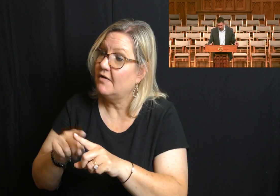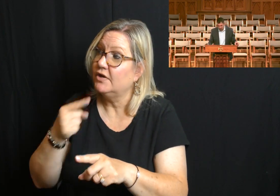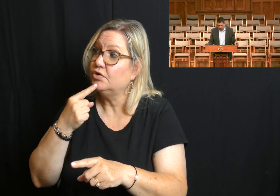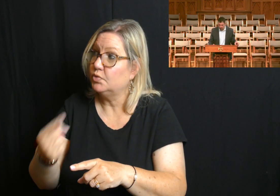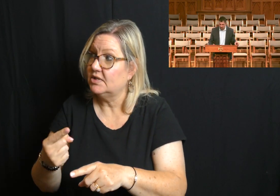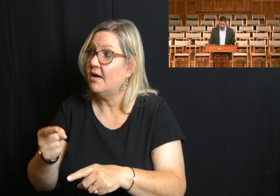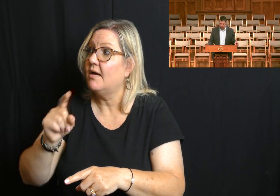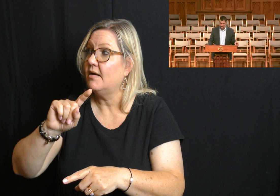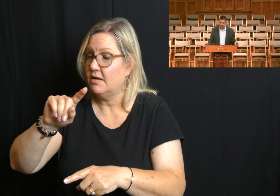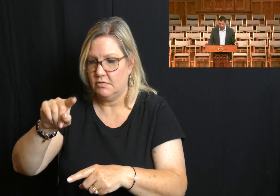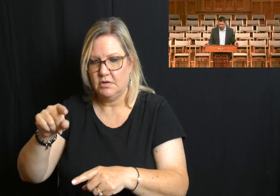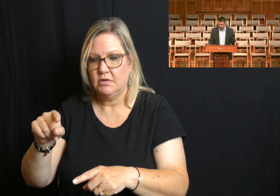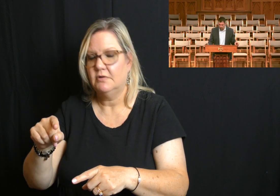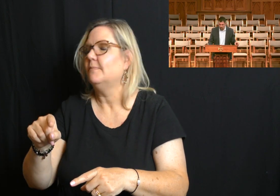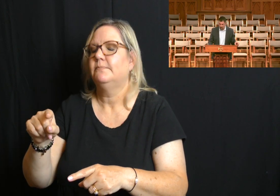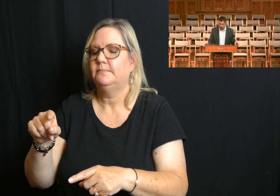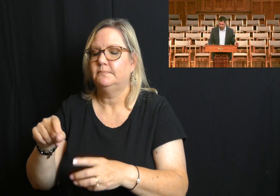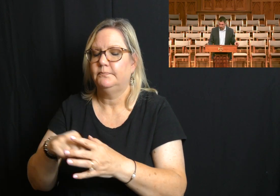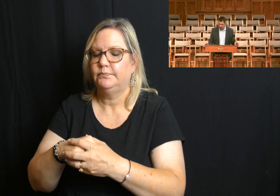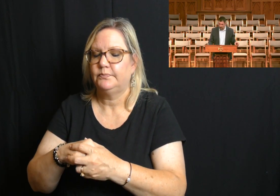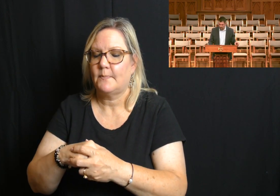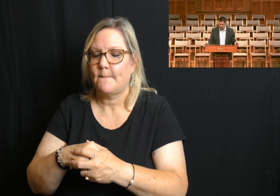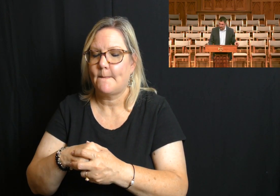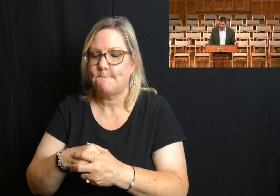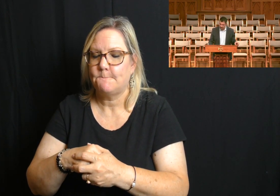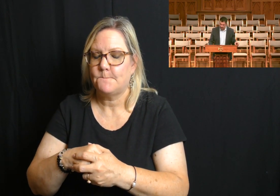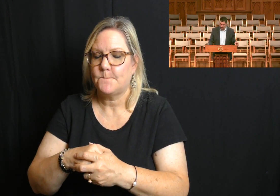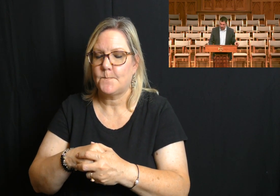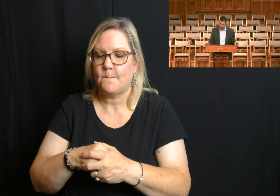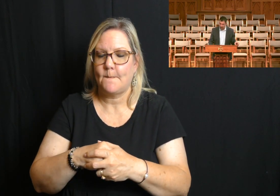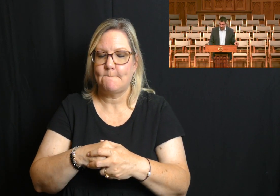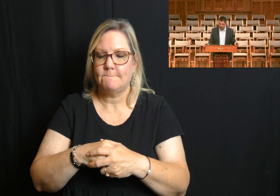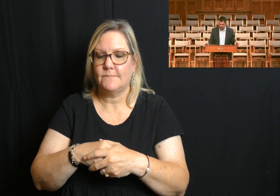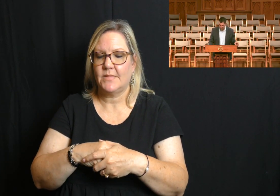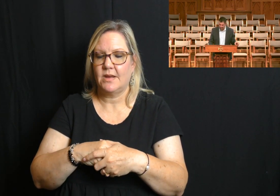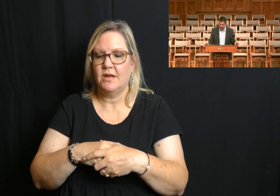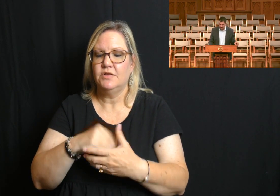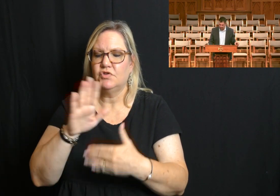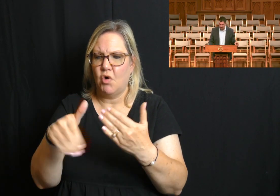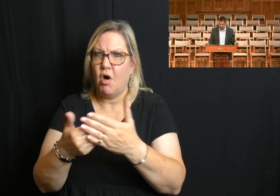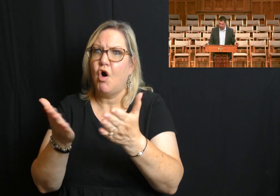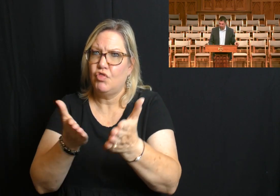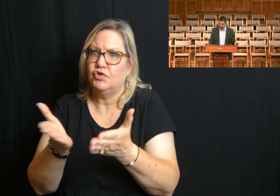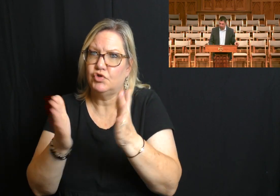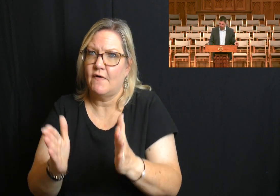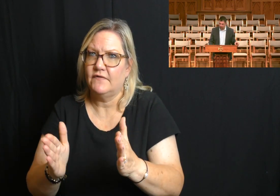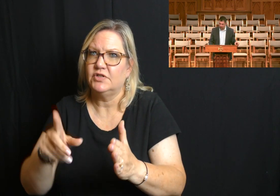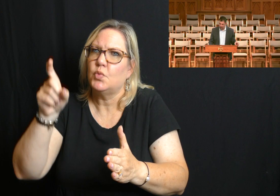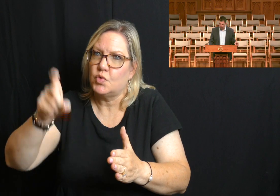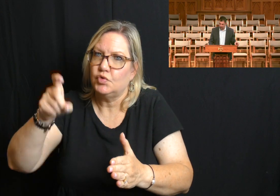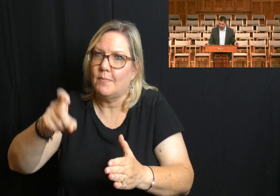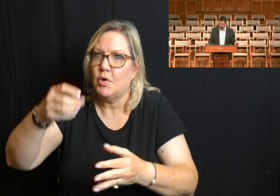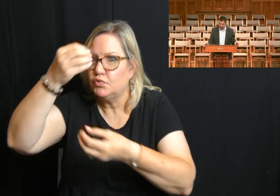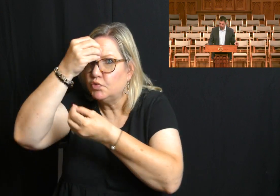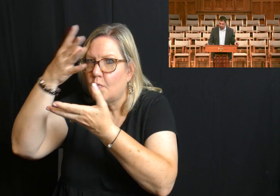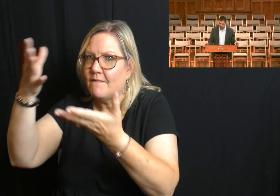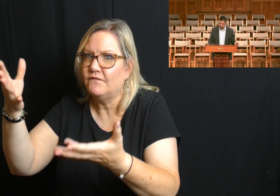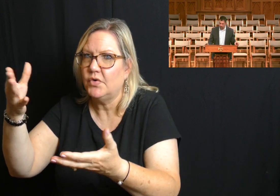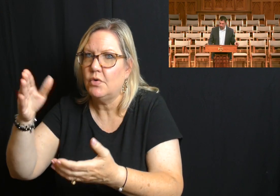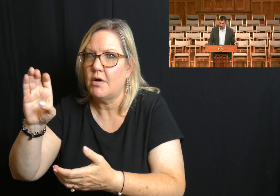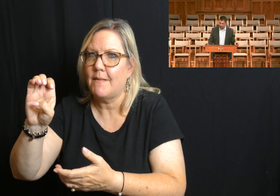and the third one and everyone who was walking behind the animals to say the same thing to his brother Esau.